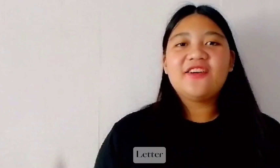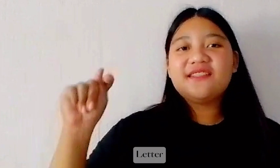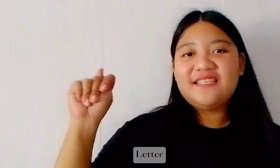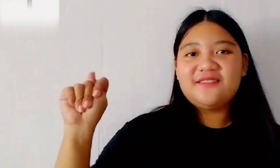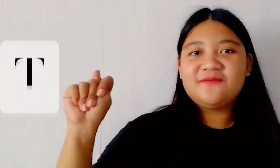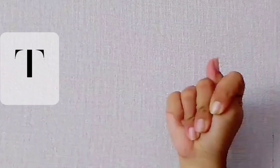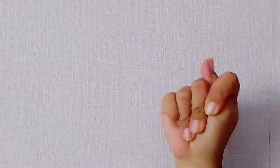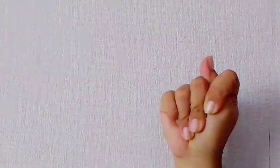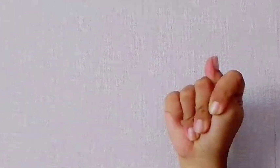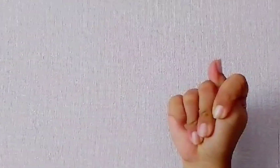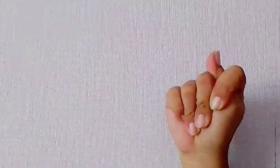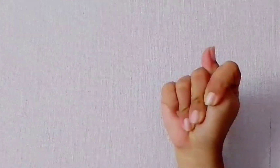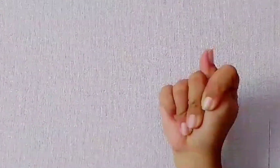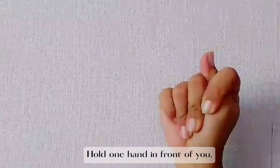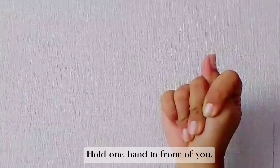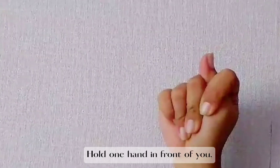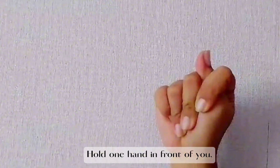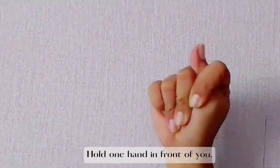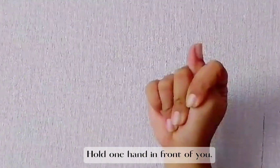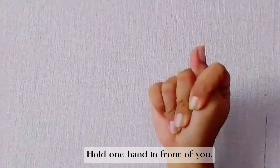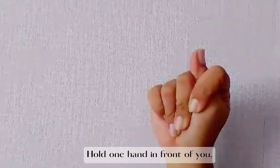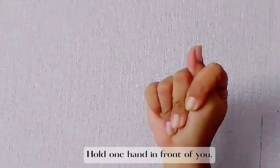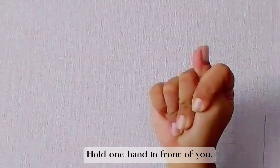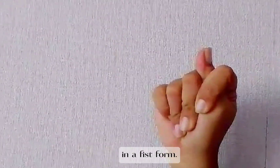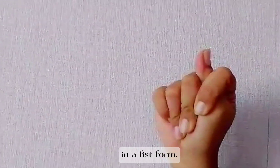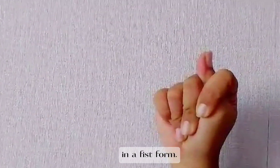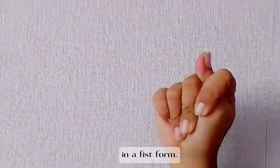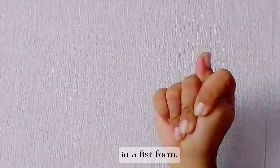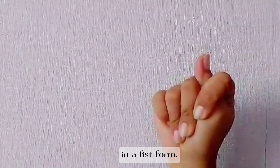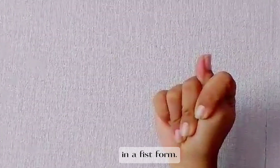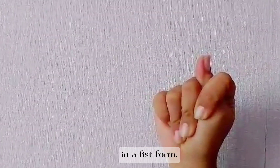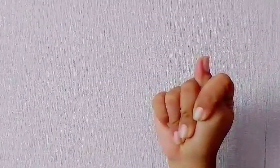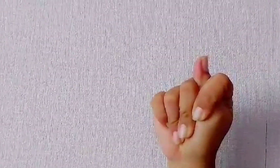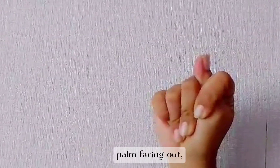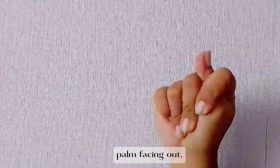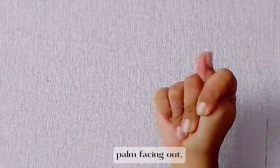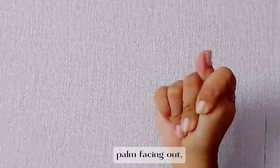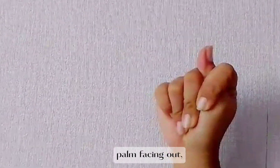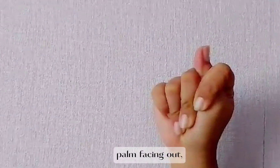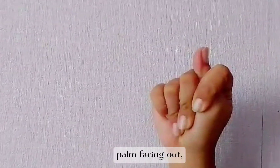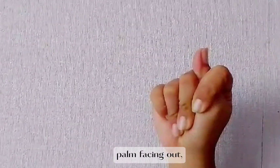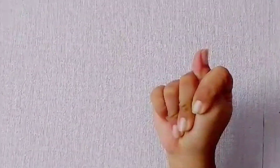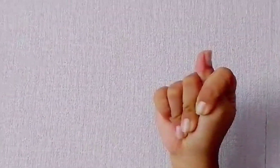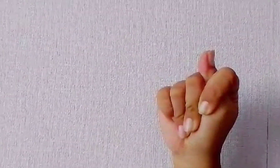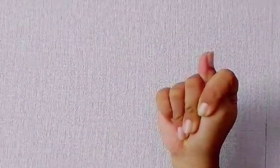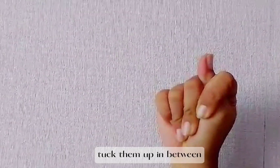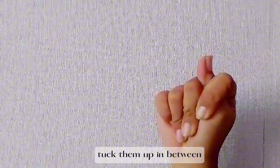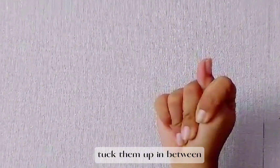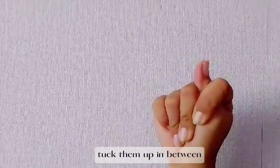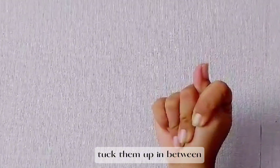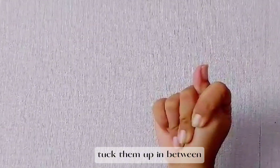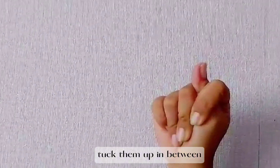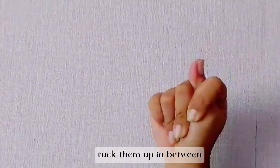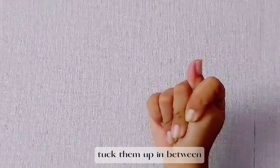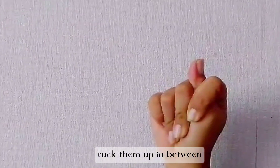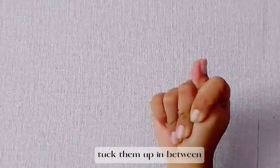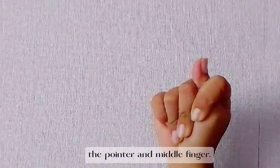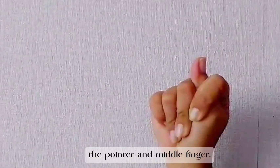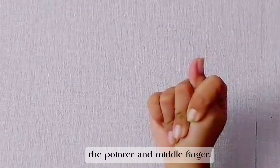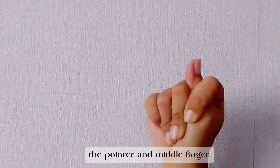T. Hold one hand in front of you in a fist form, palm facing out, tuck thumb up in between the pointer and middle